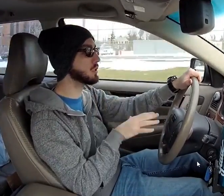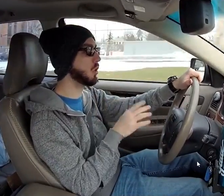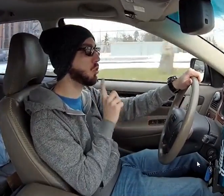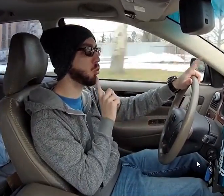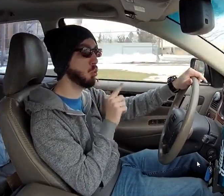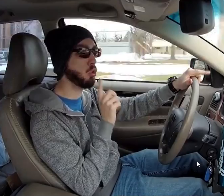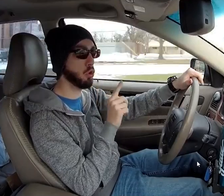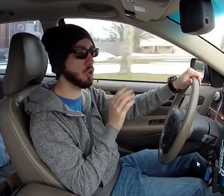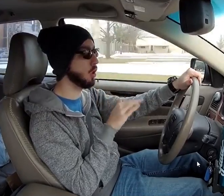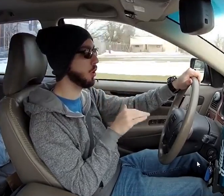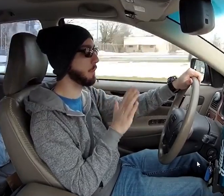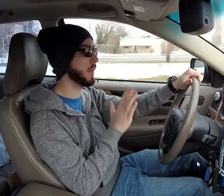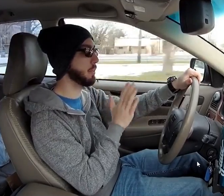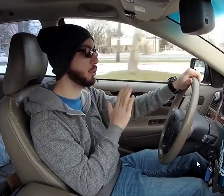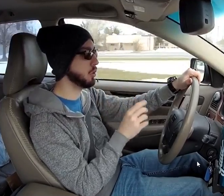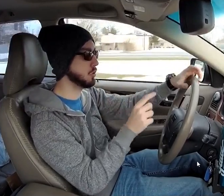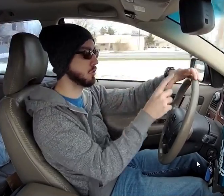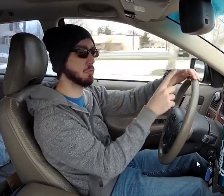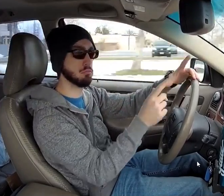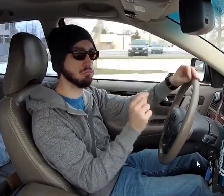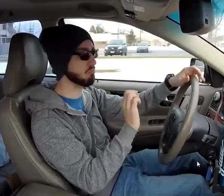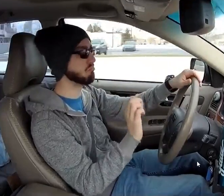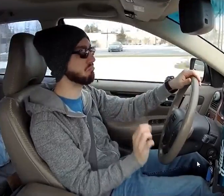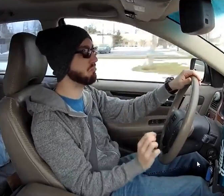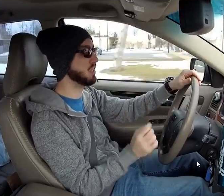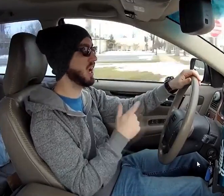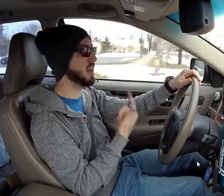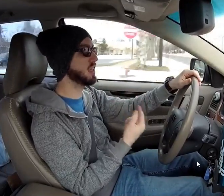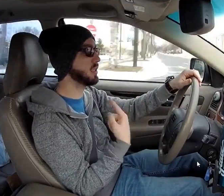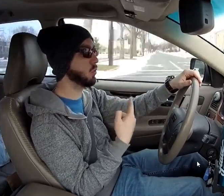So deaf people will order on a piece of paper.